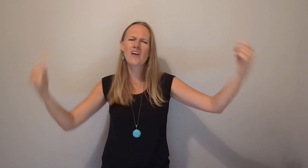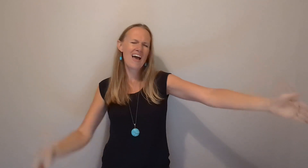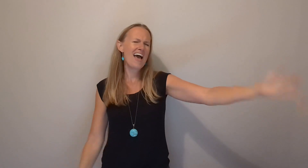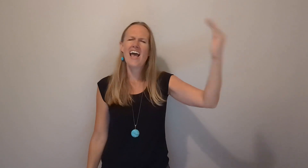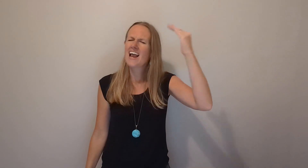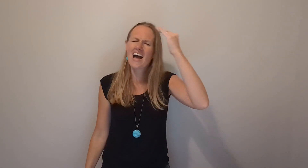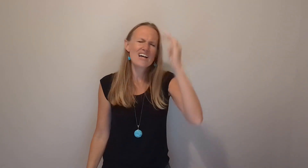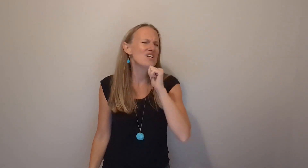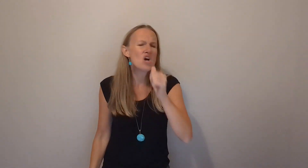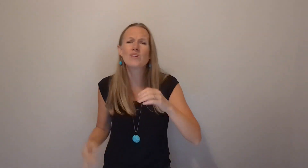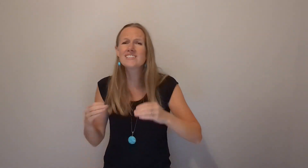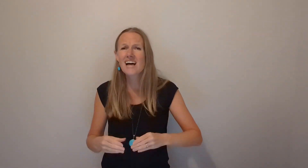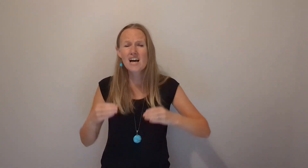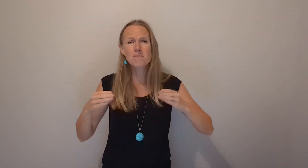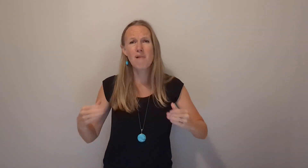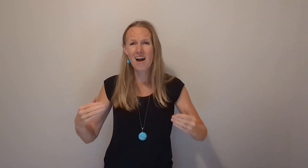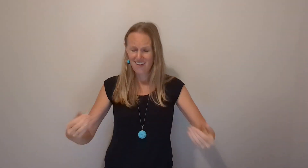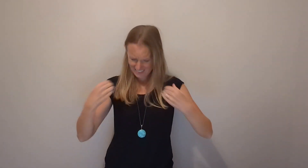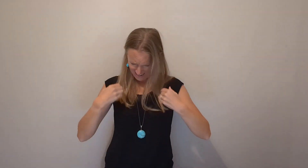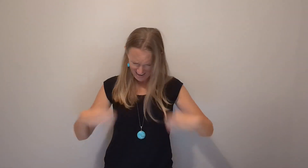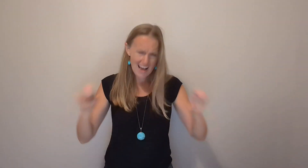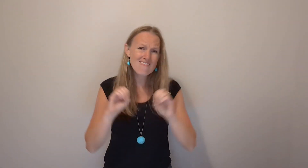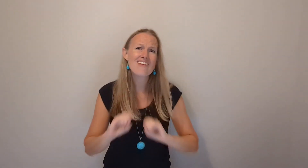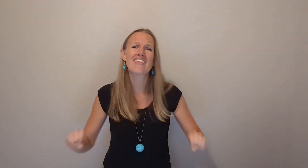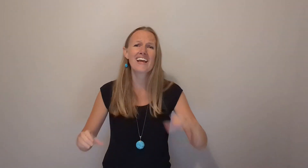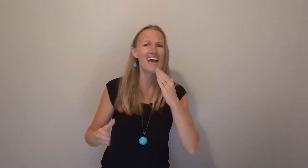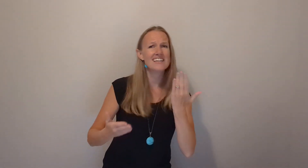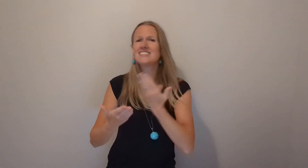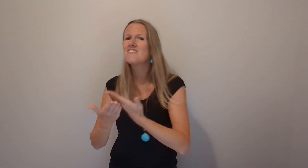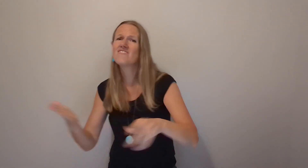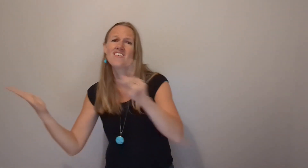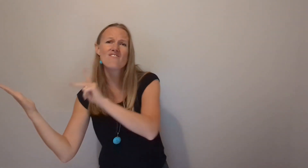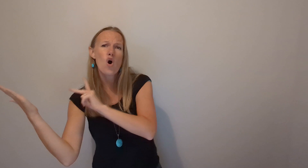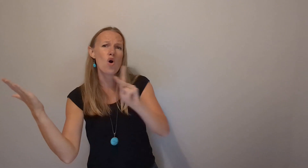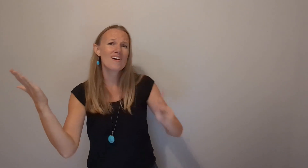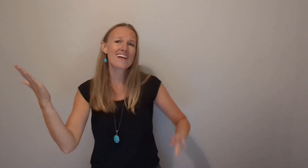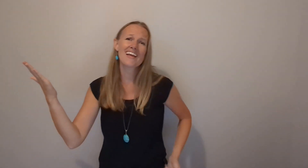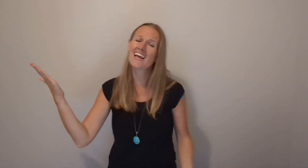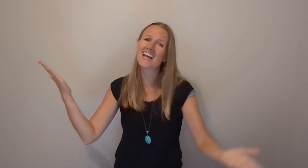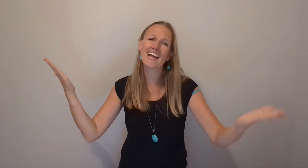hallelujah. And I know it's not much, but I've nothing else fit for a king